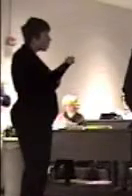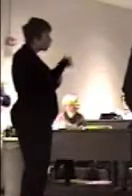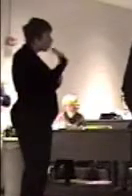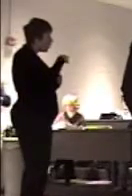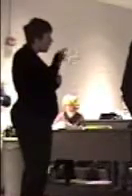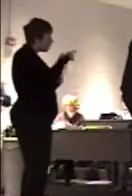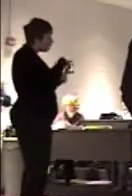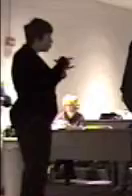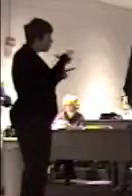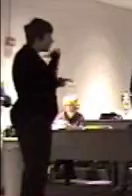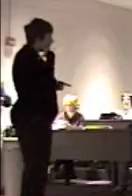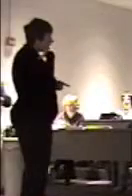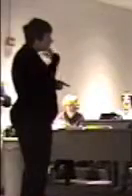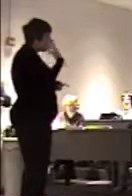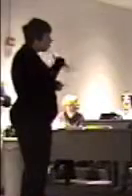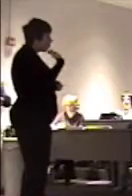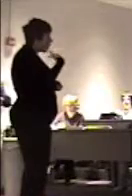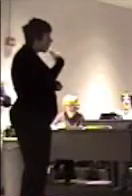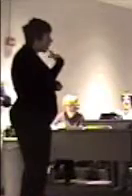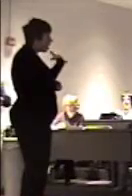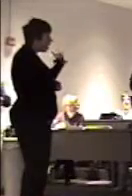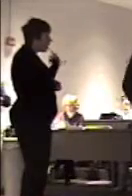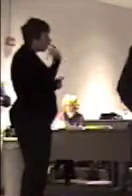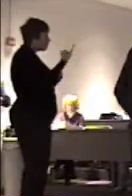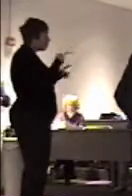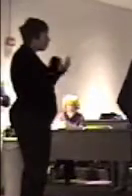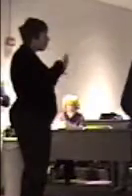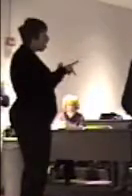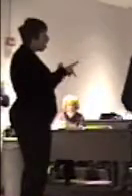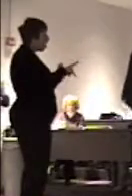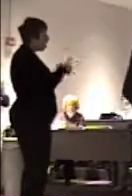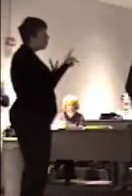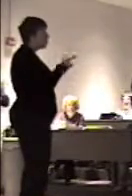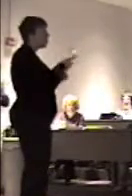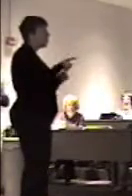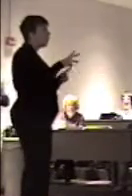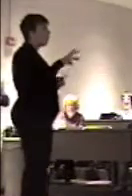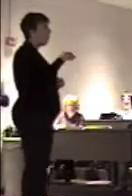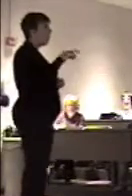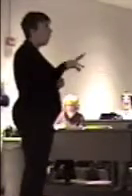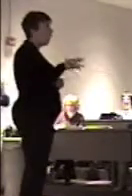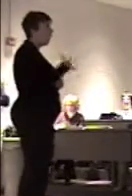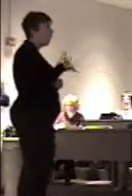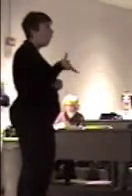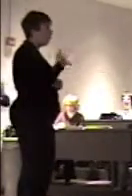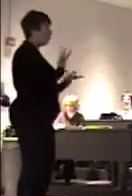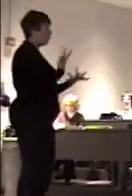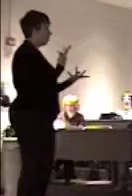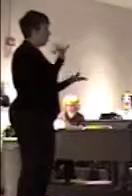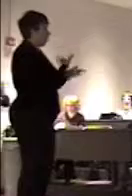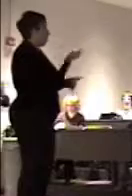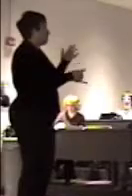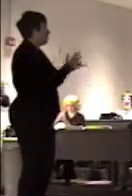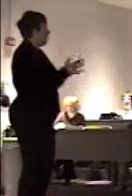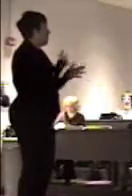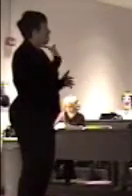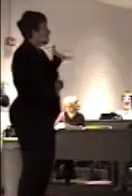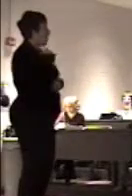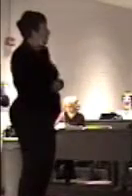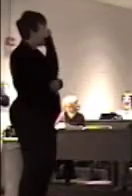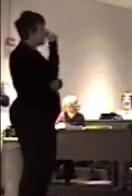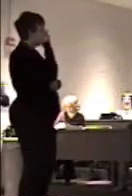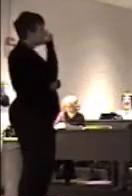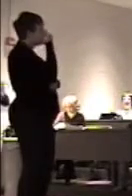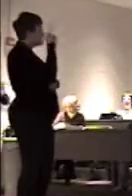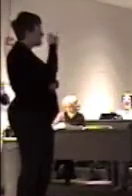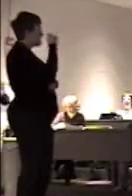that? You go like this, hi-ya! You do it, whoa, what is that? That's like some crazy